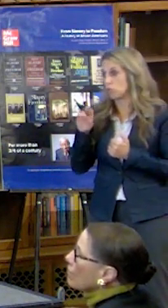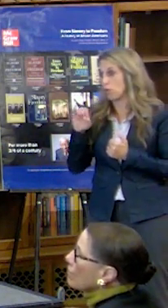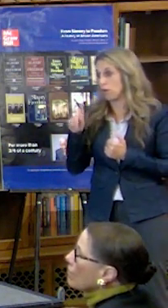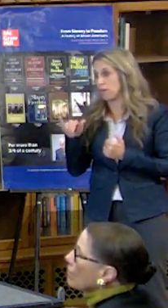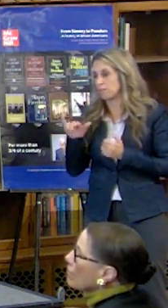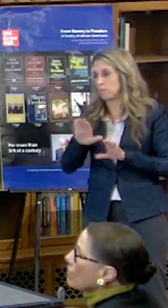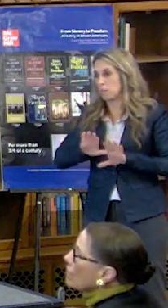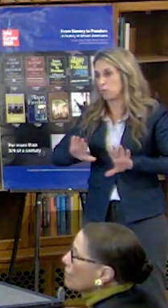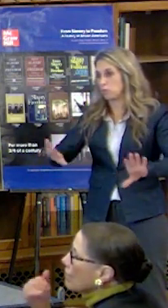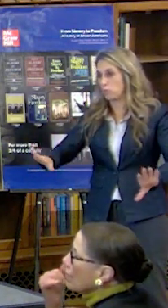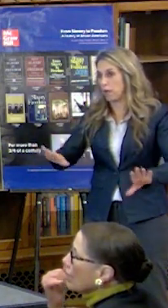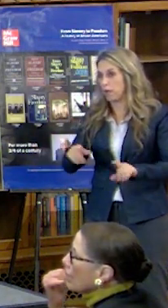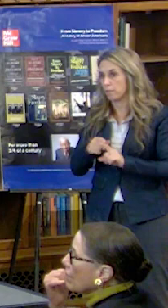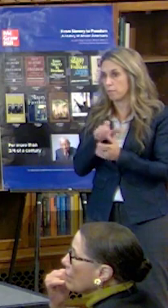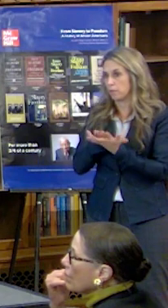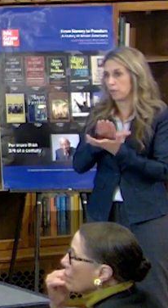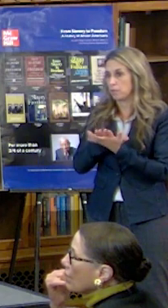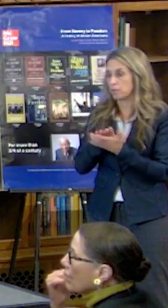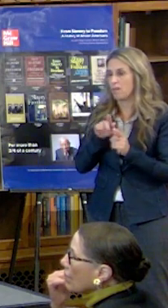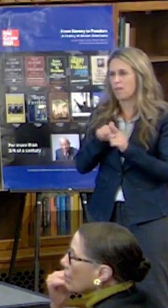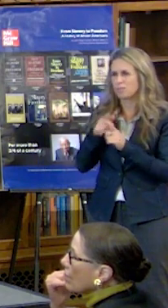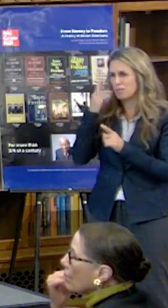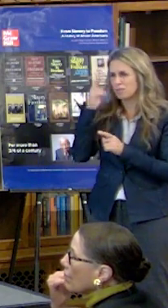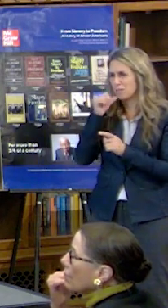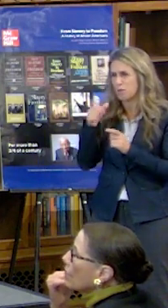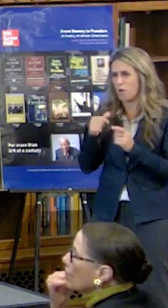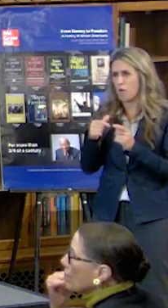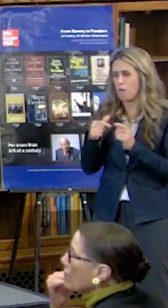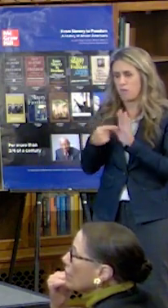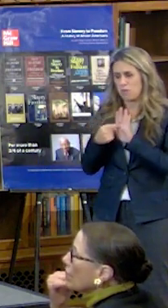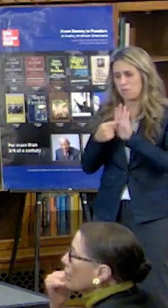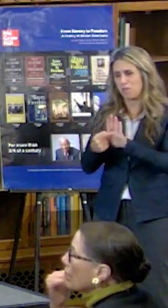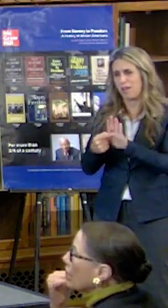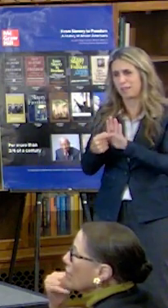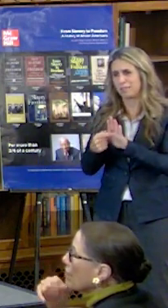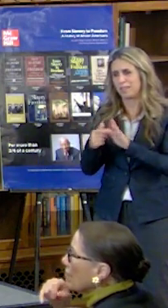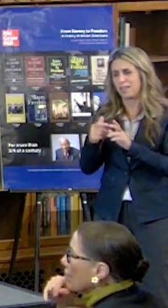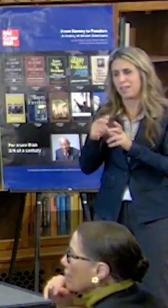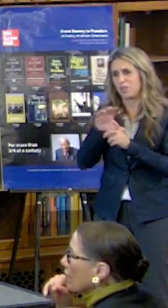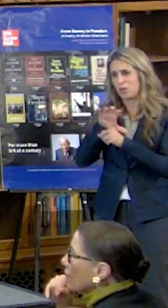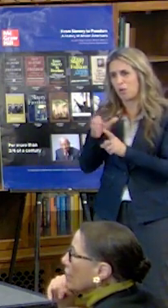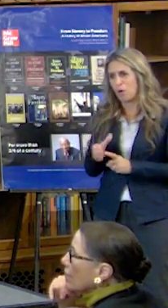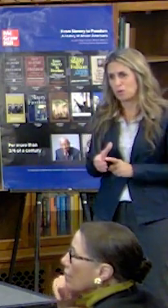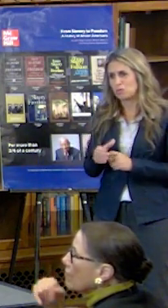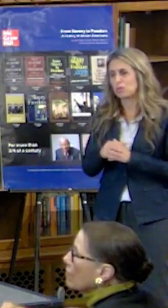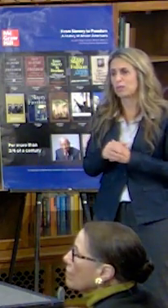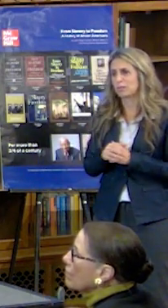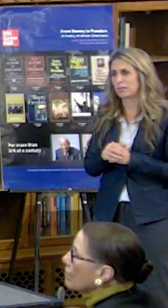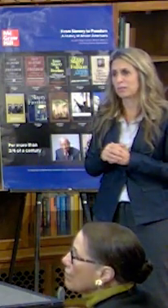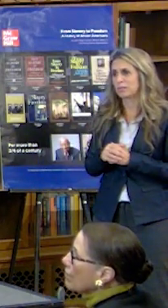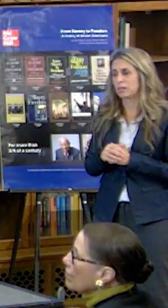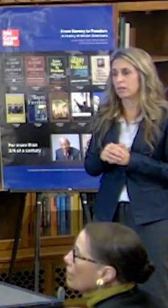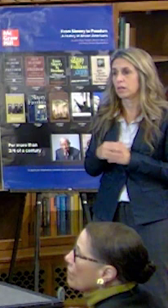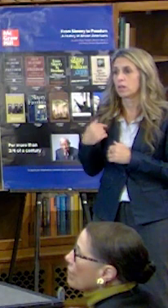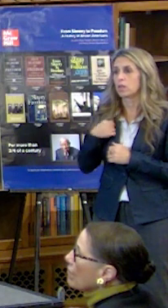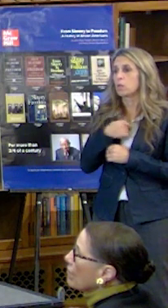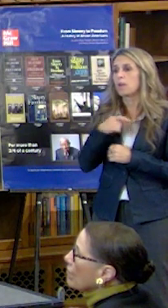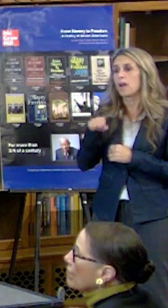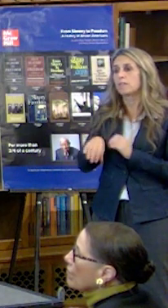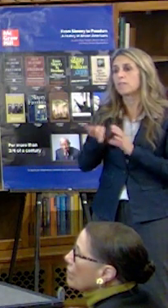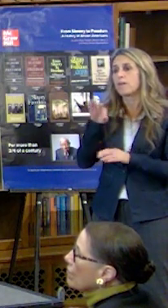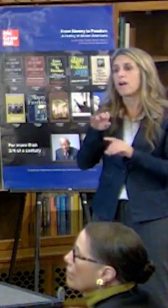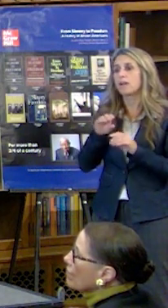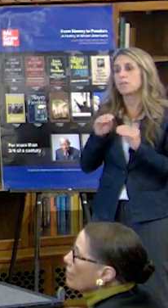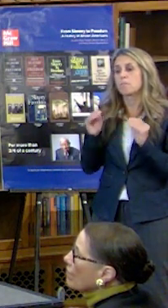reasons and also reasons that don't reflect the culture of the D9 structure right ironically right so I think we have to find